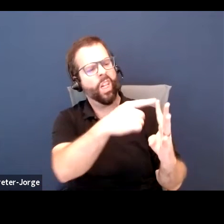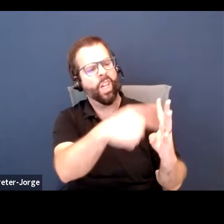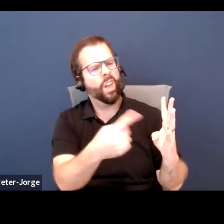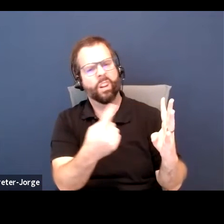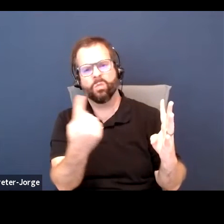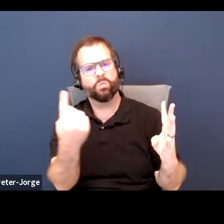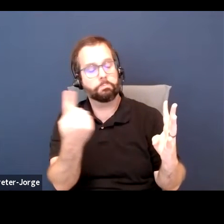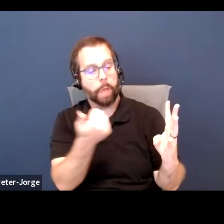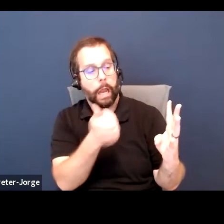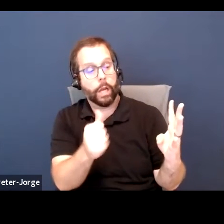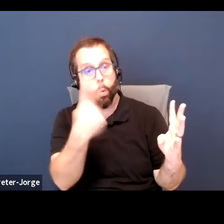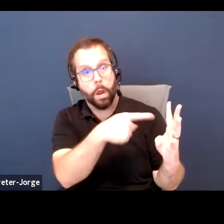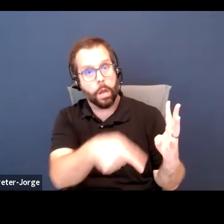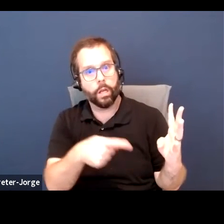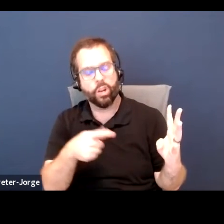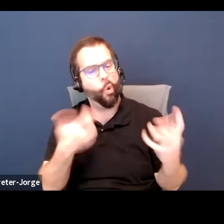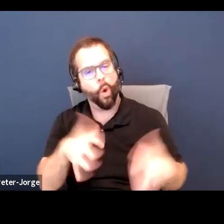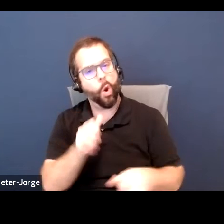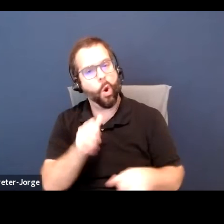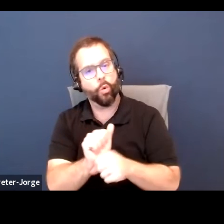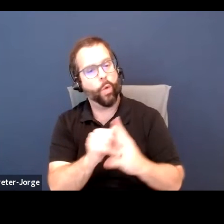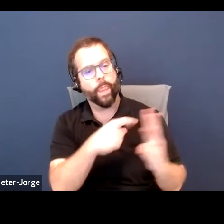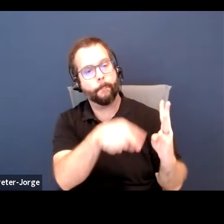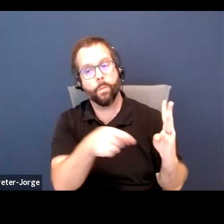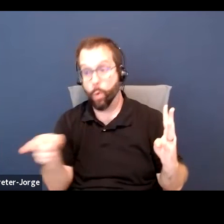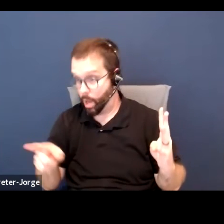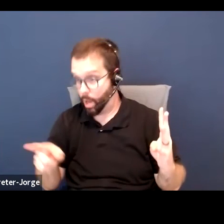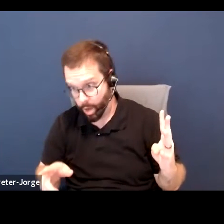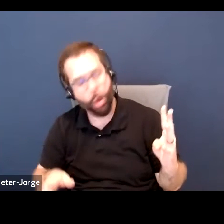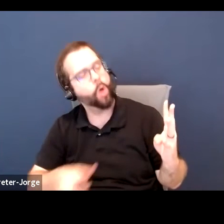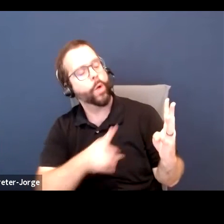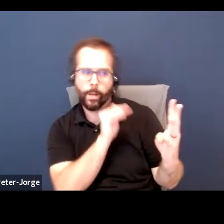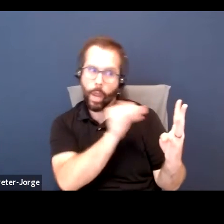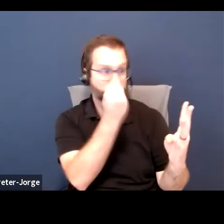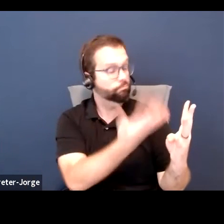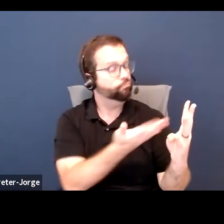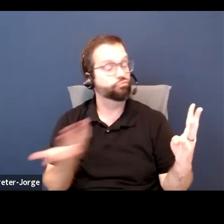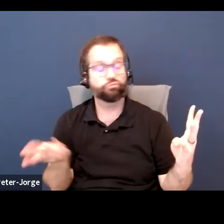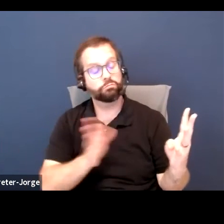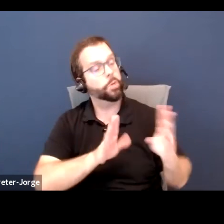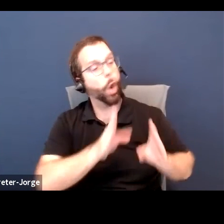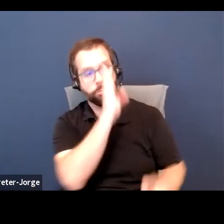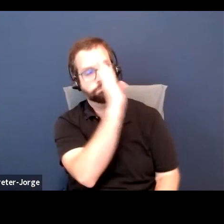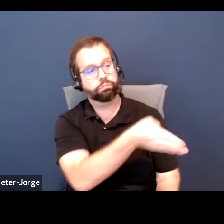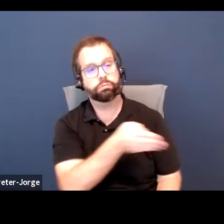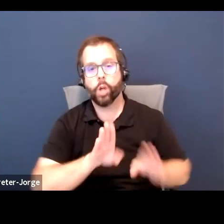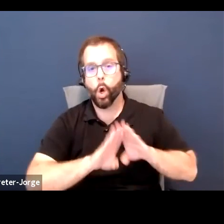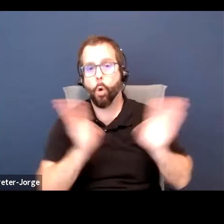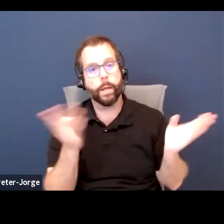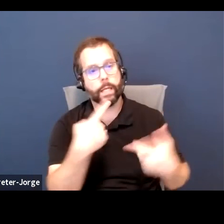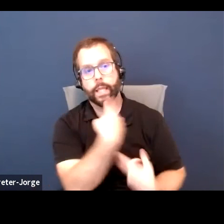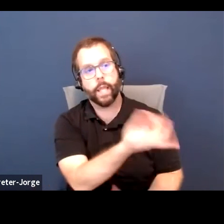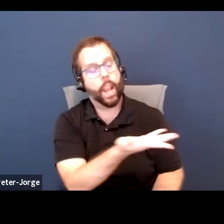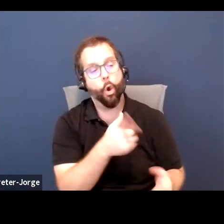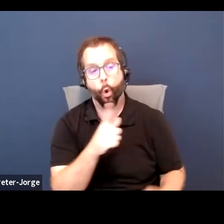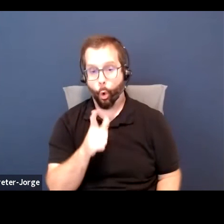then we're very open about, who should and shouldn't be part of this framework.